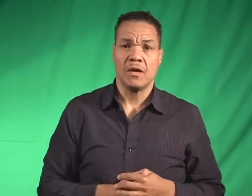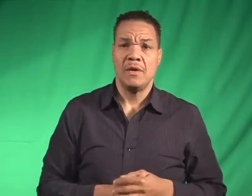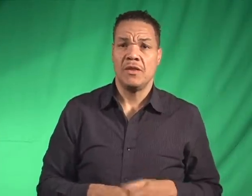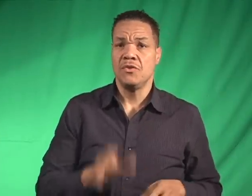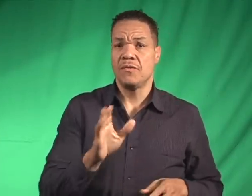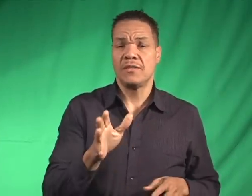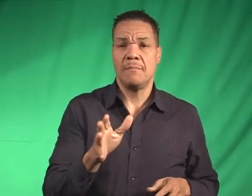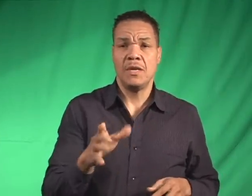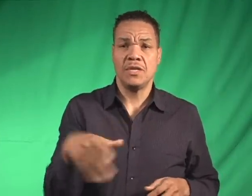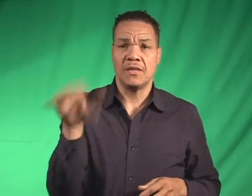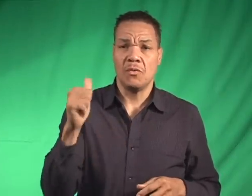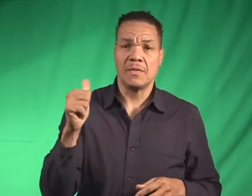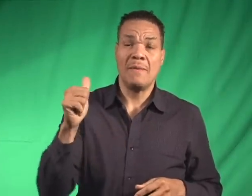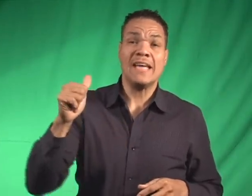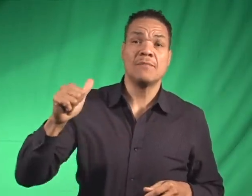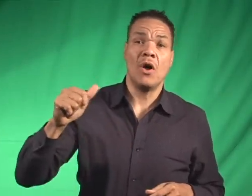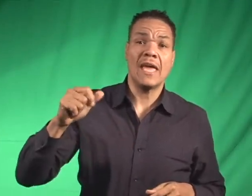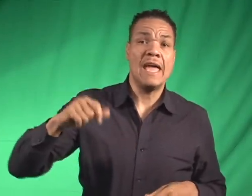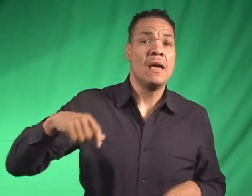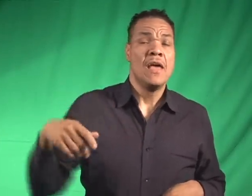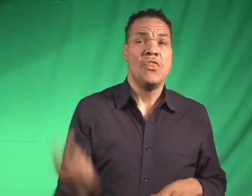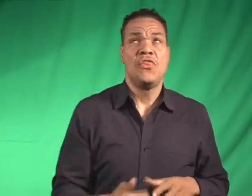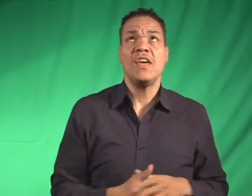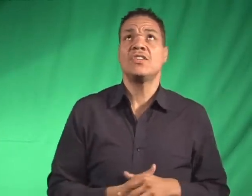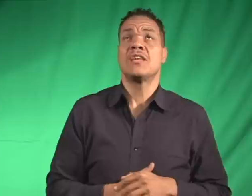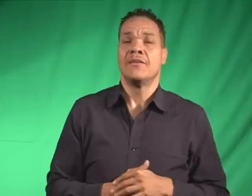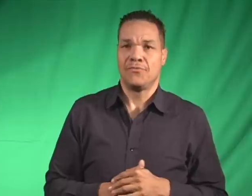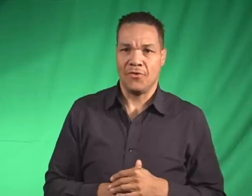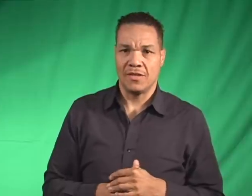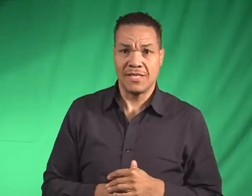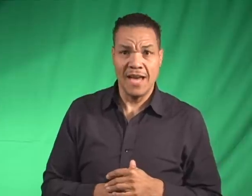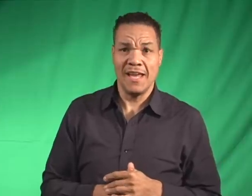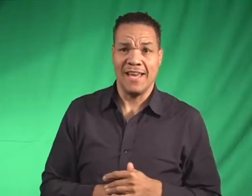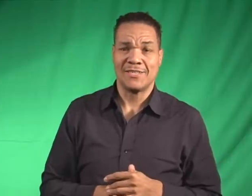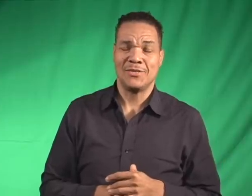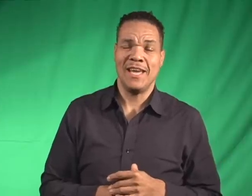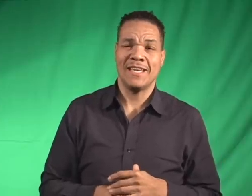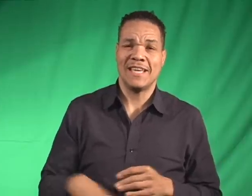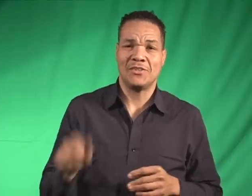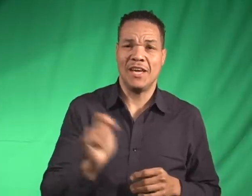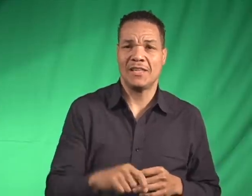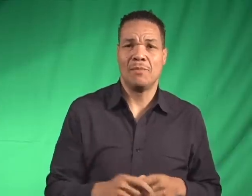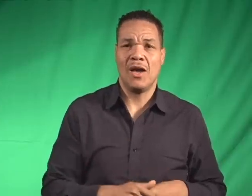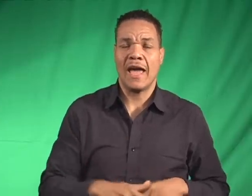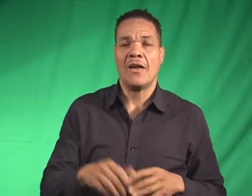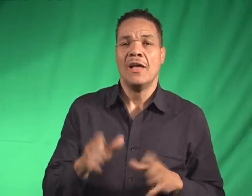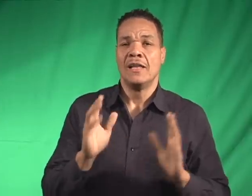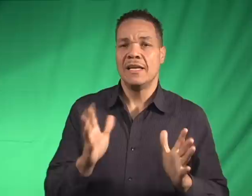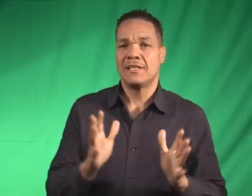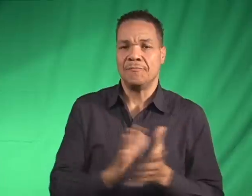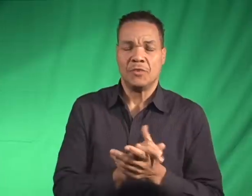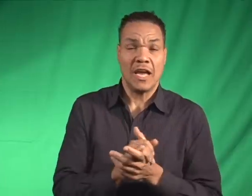be at the University of Michigan at the women's basketball game this Sunday. So check us out. Check the blog out. Listen, check